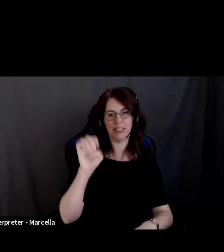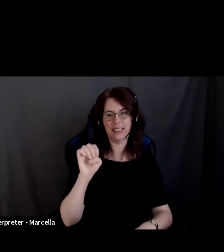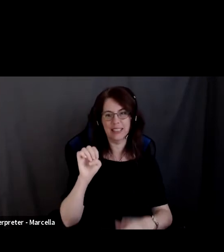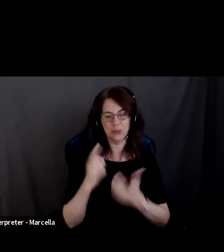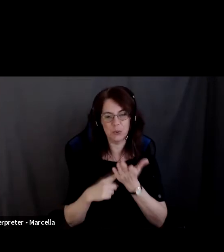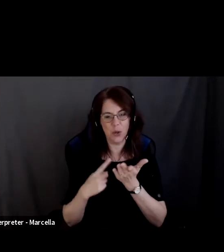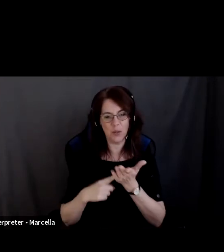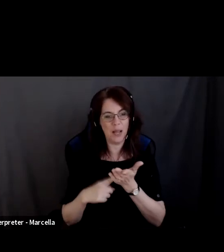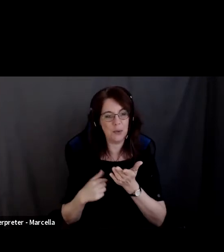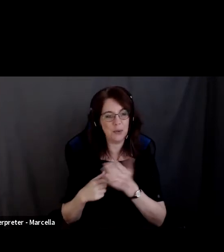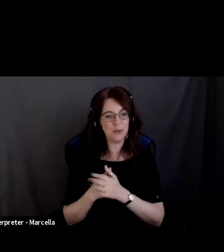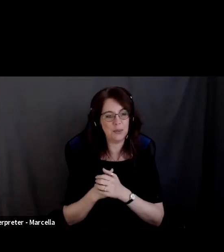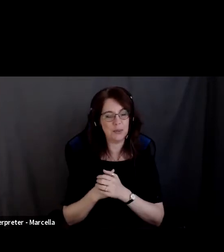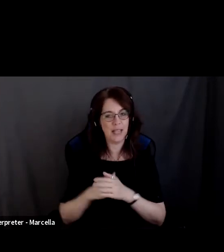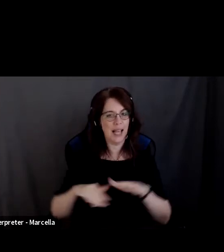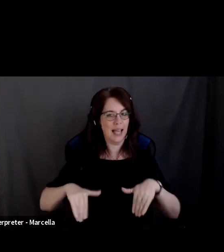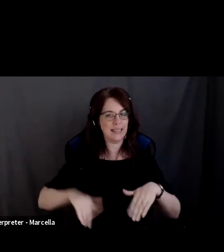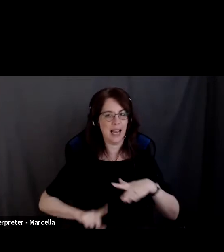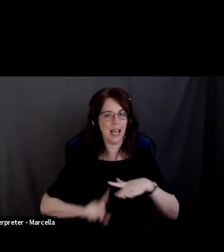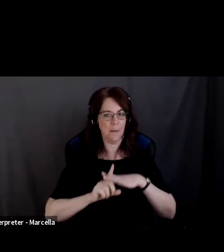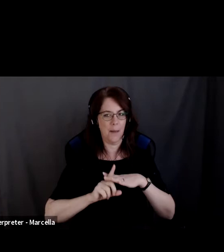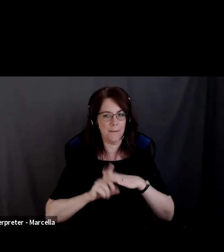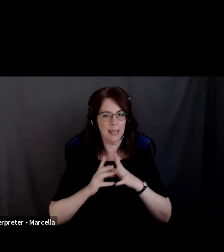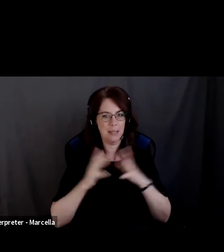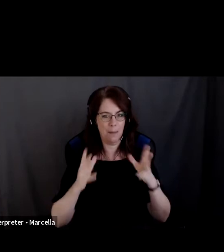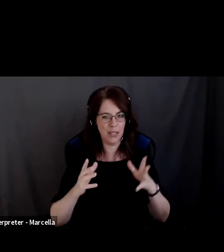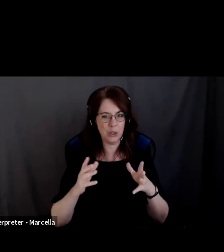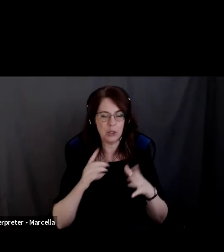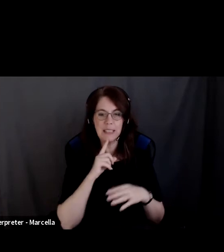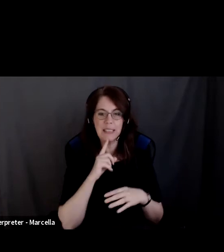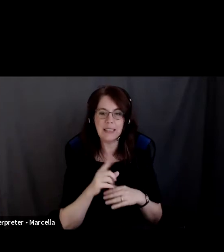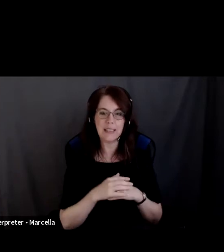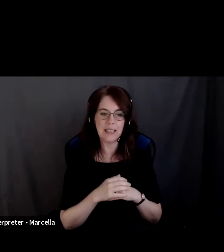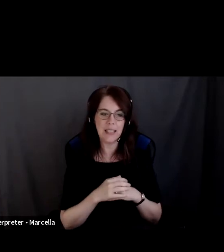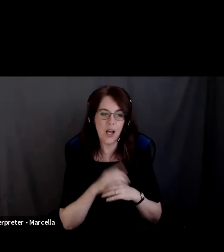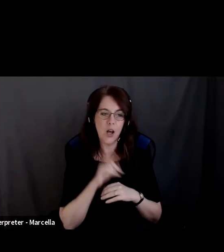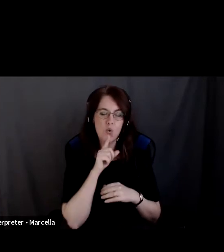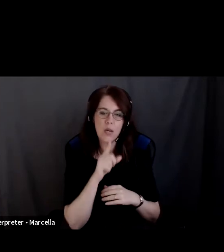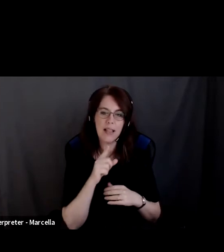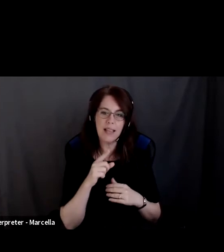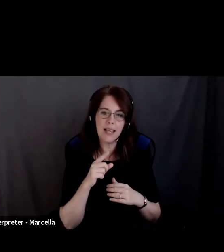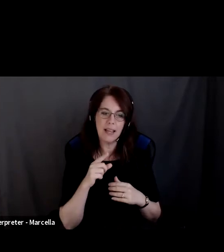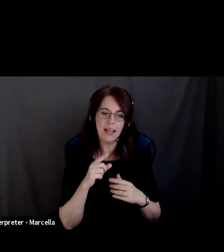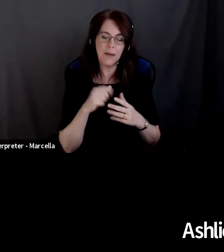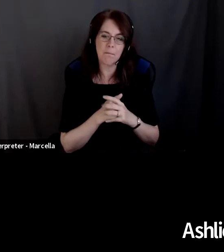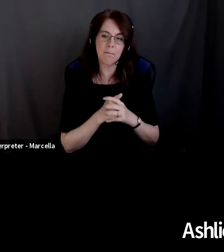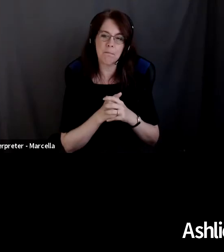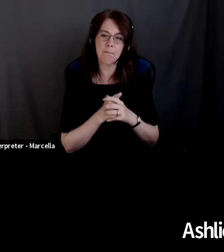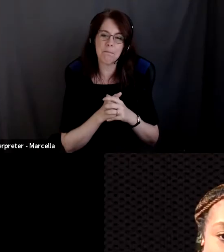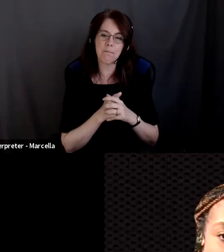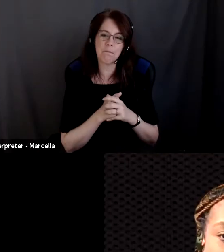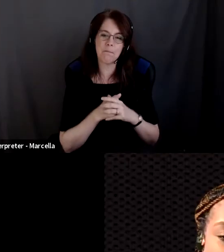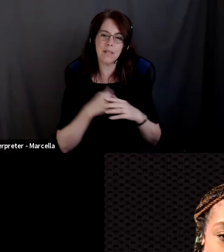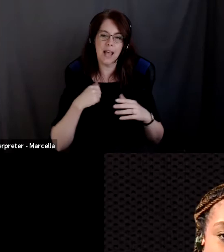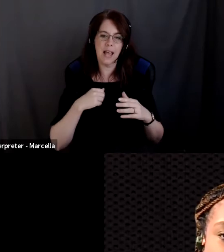here, which hasn't come up as much, is really having a presence in